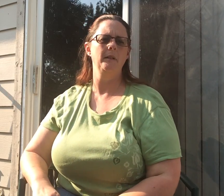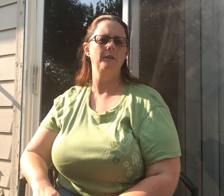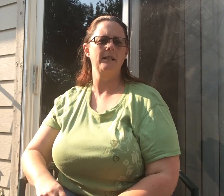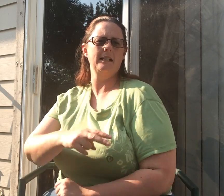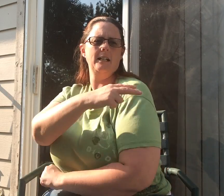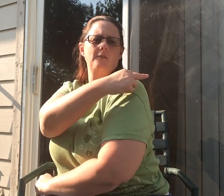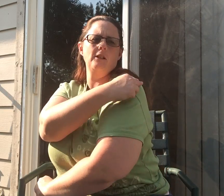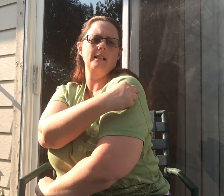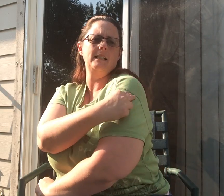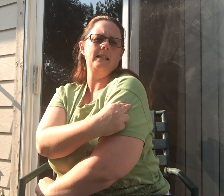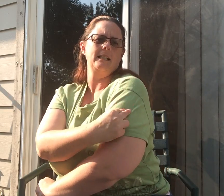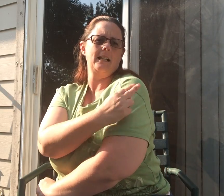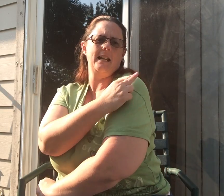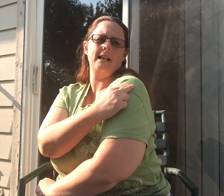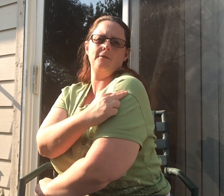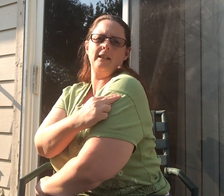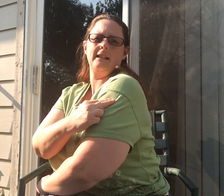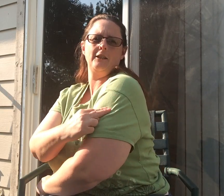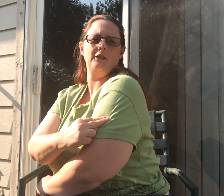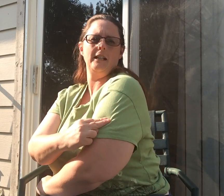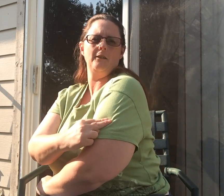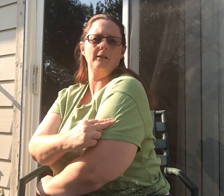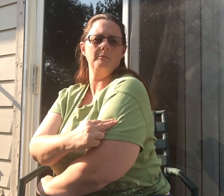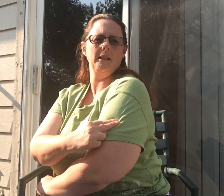I know that's kind of hard to see because I can't really get a good angle of my